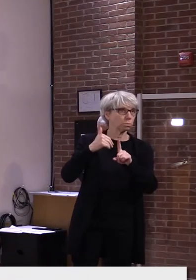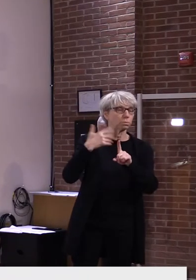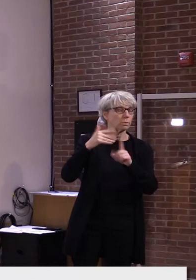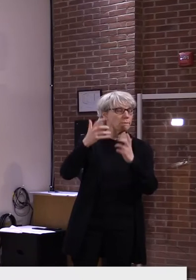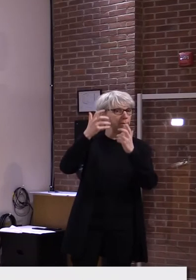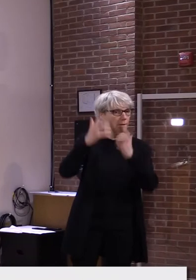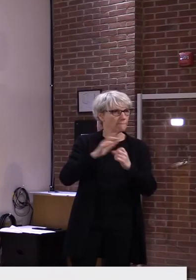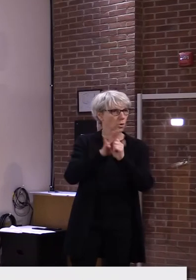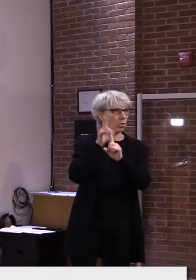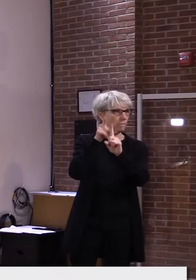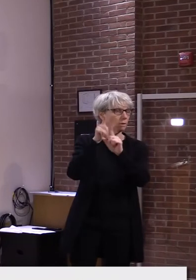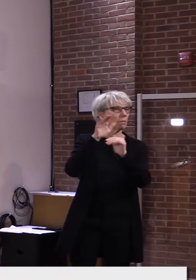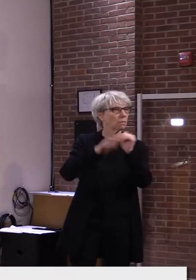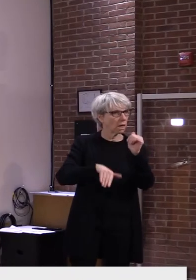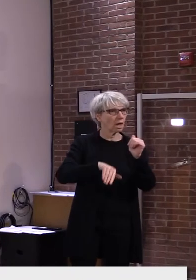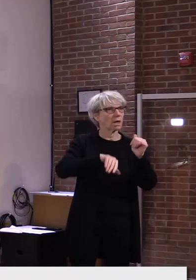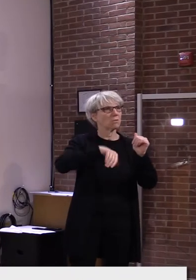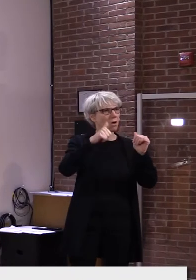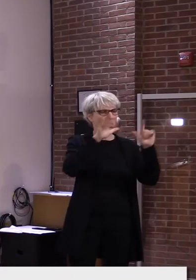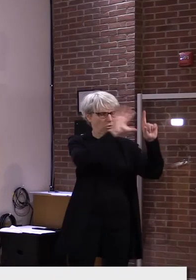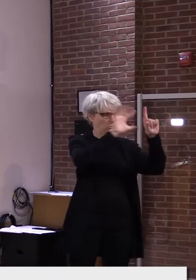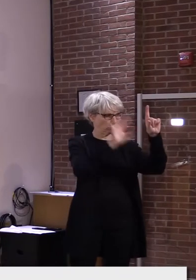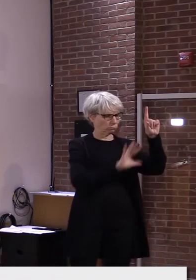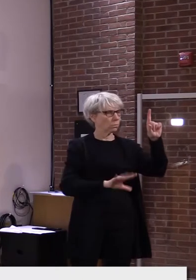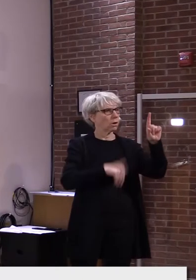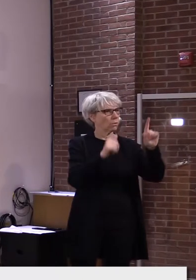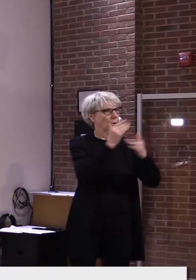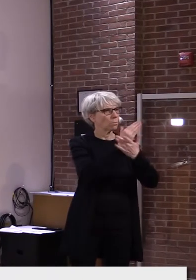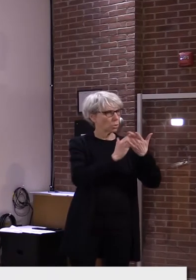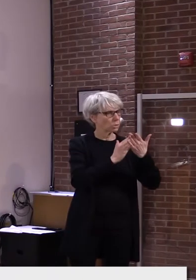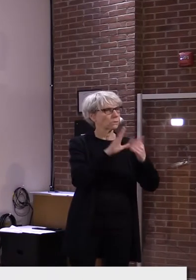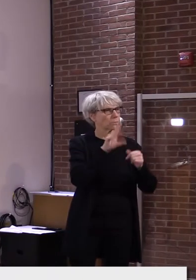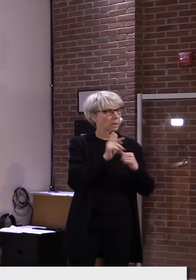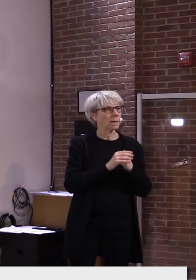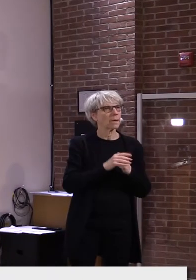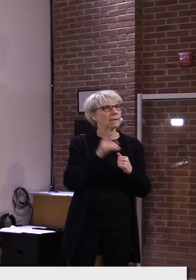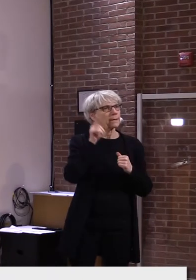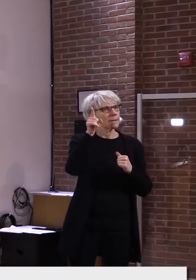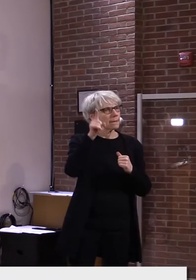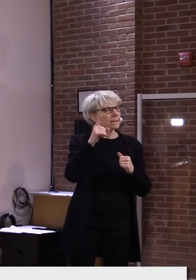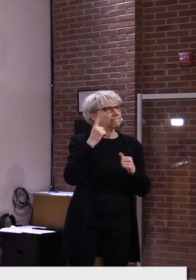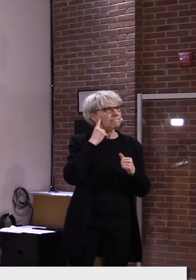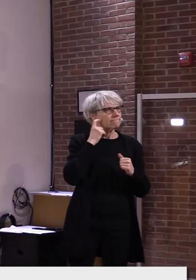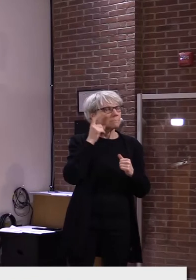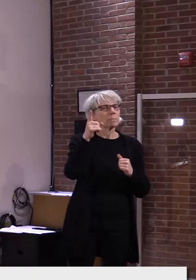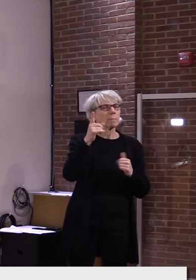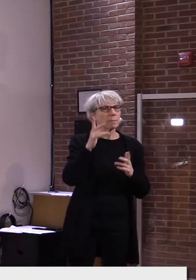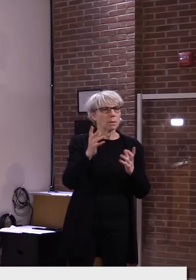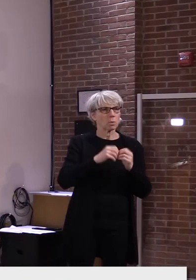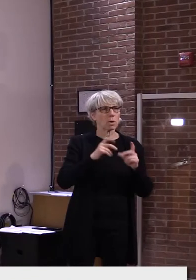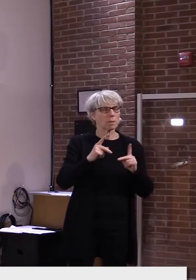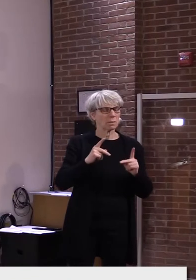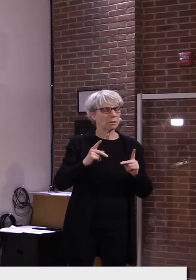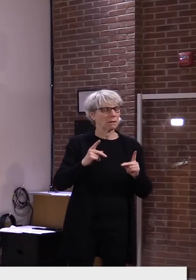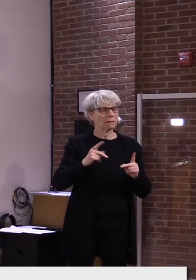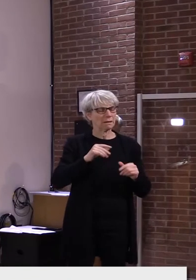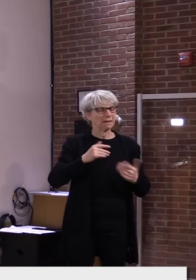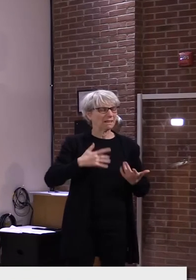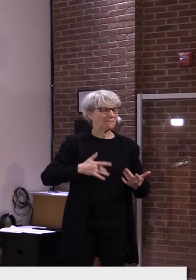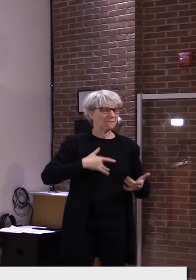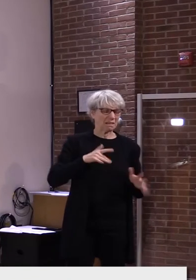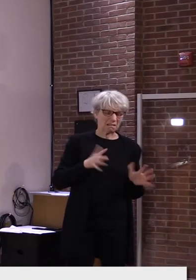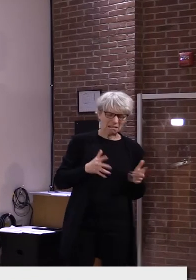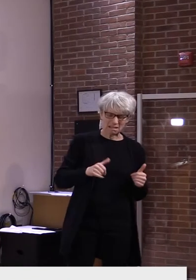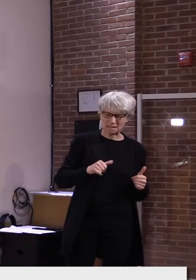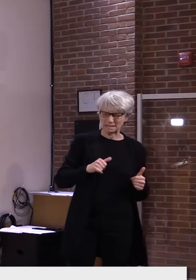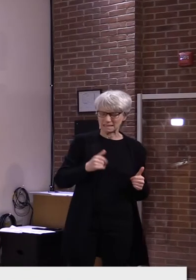while. So I do fear that some of it may represent more symptomatic people getting tested